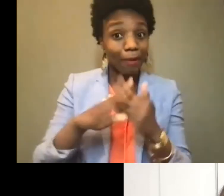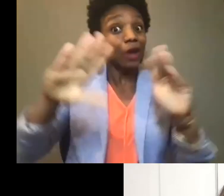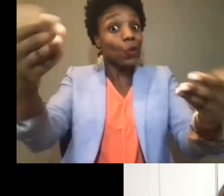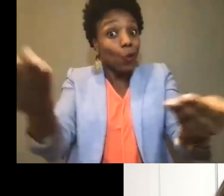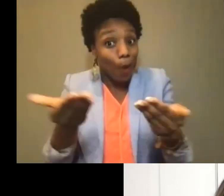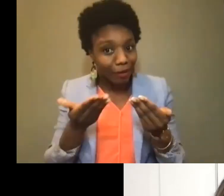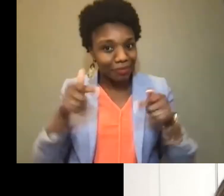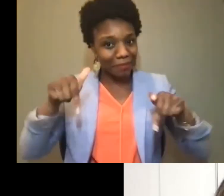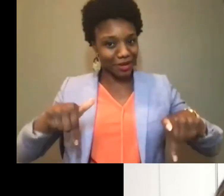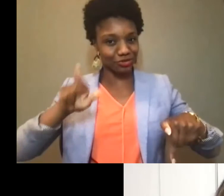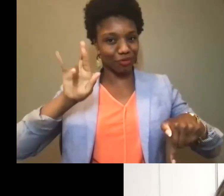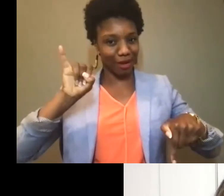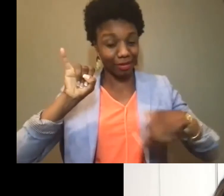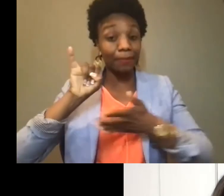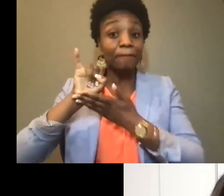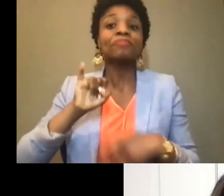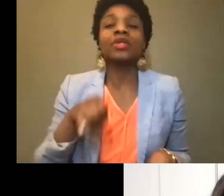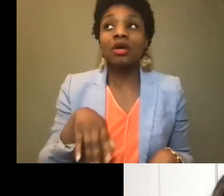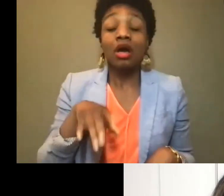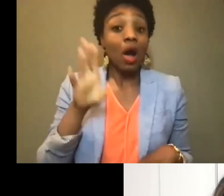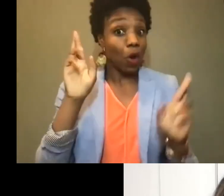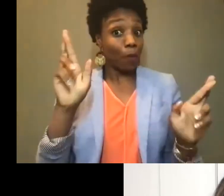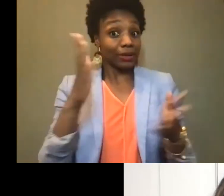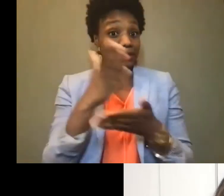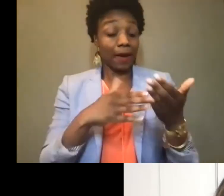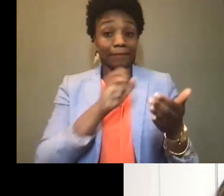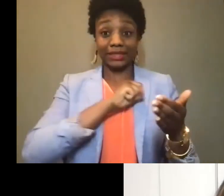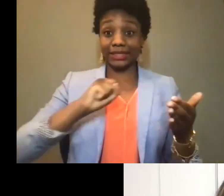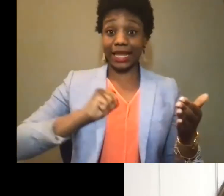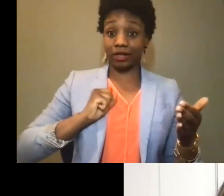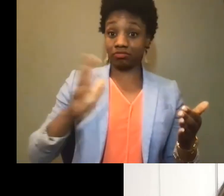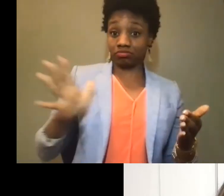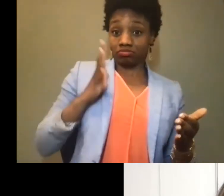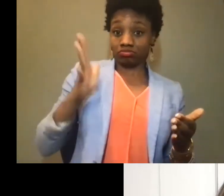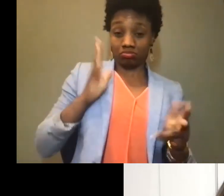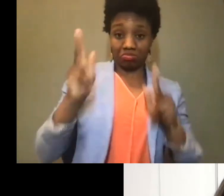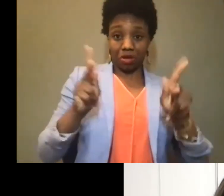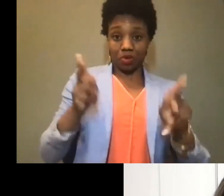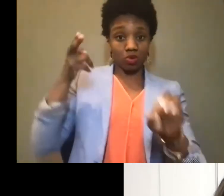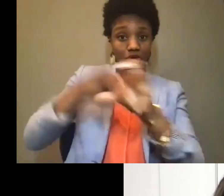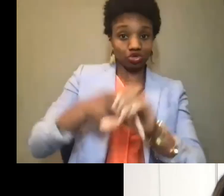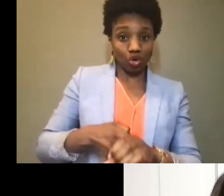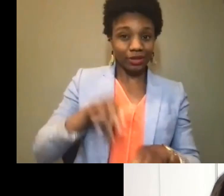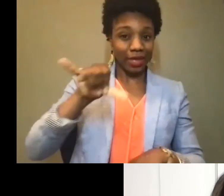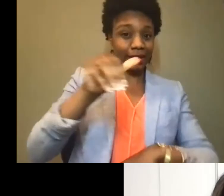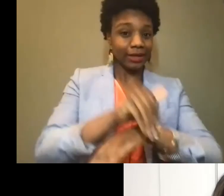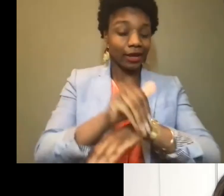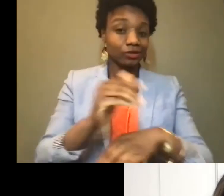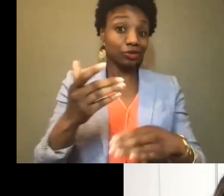are expecting that there will be some state officials who will be joining us that evening, so we hope that commissioners can join us